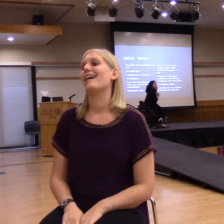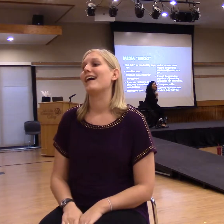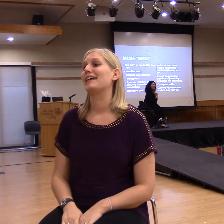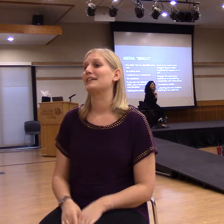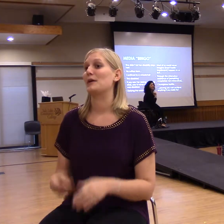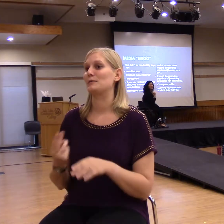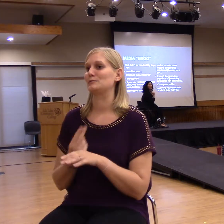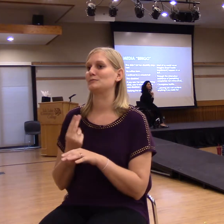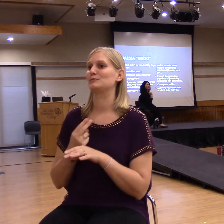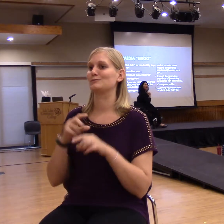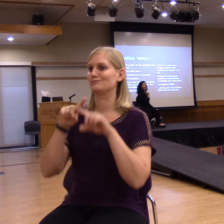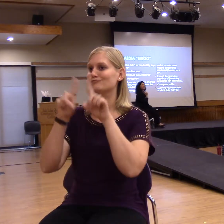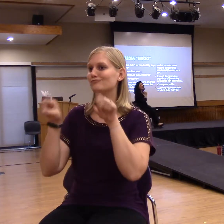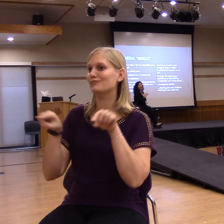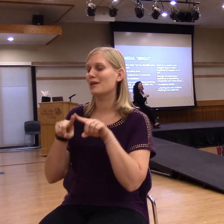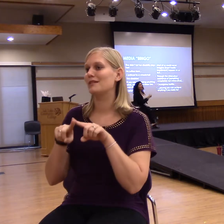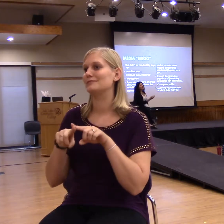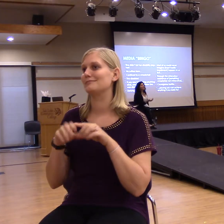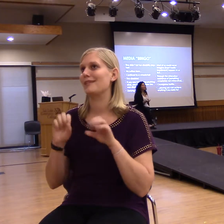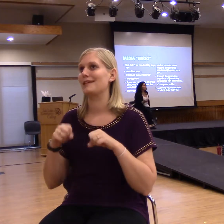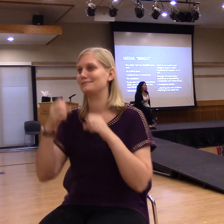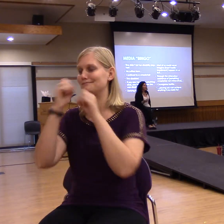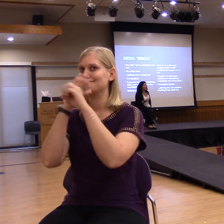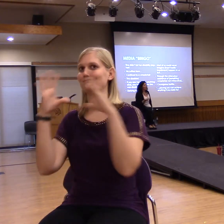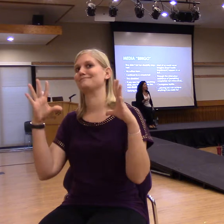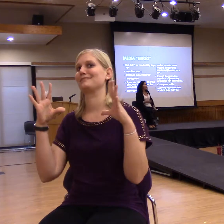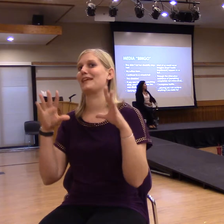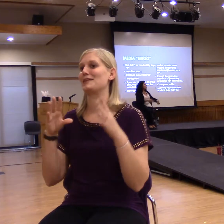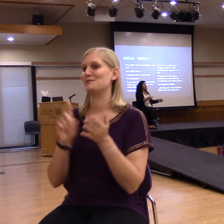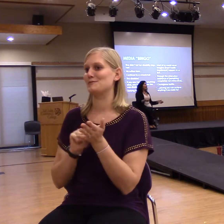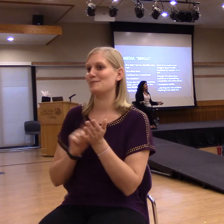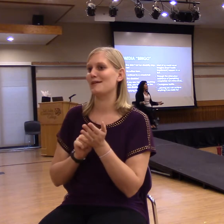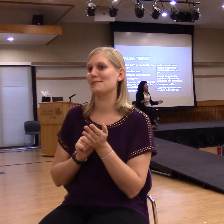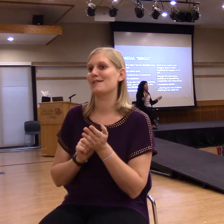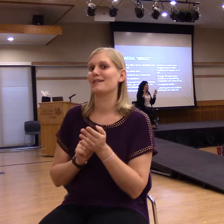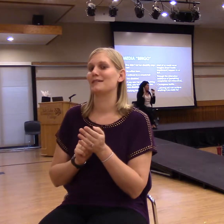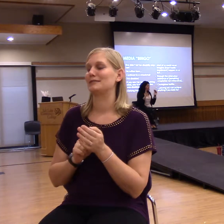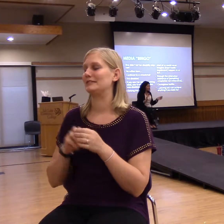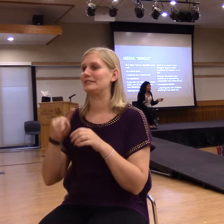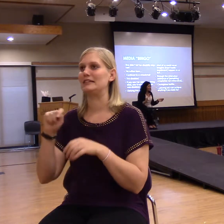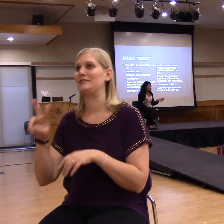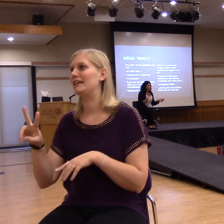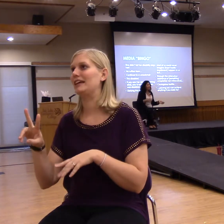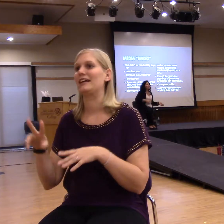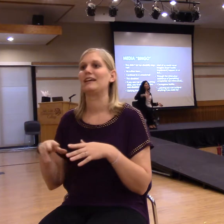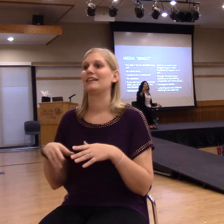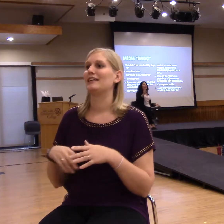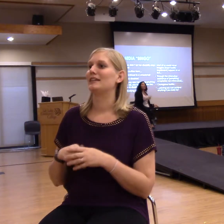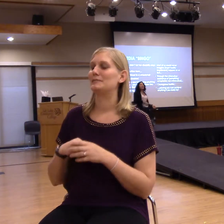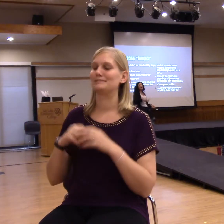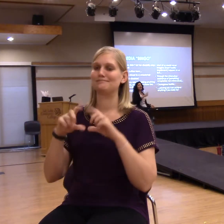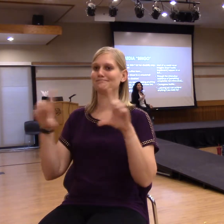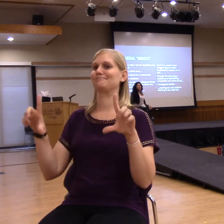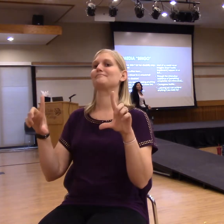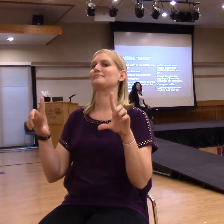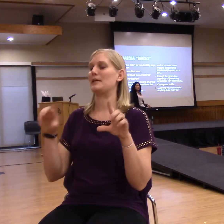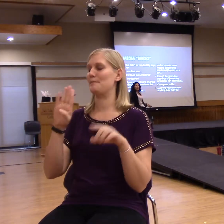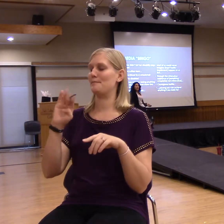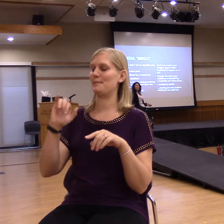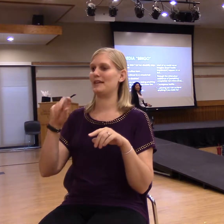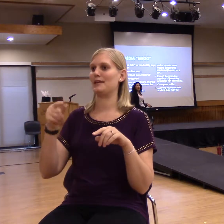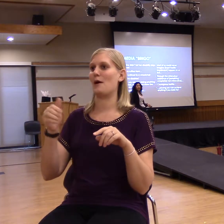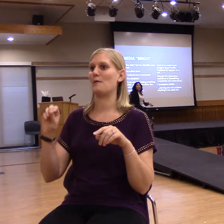some squares. So if you can imagine, like, opening the newspaper, turning on the news, pretend this is a bingo sheet, how quick